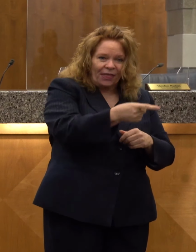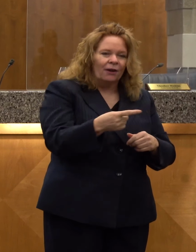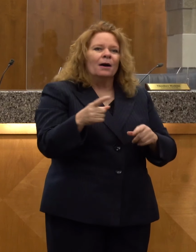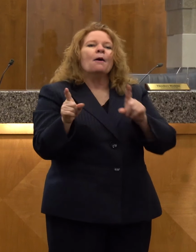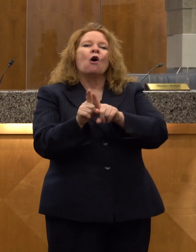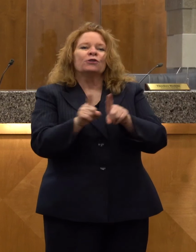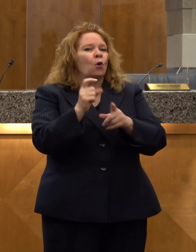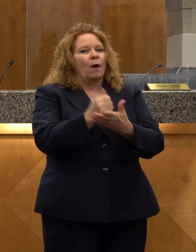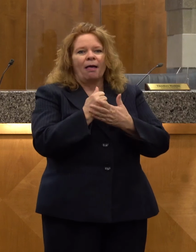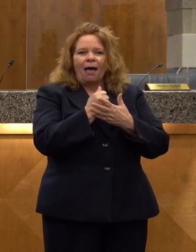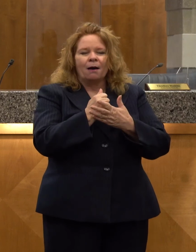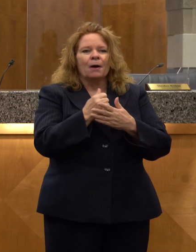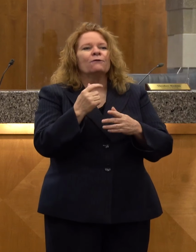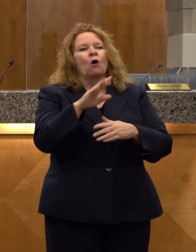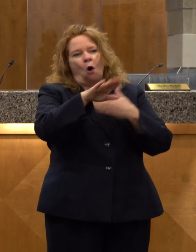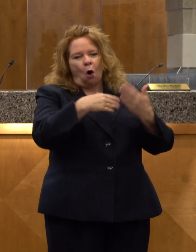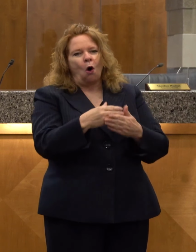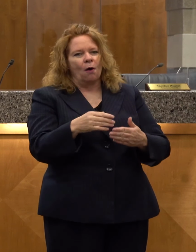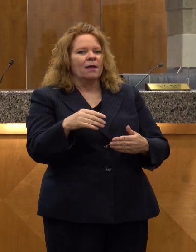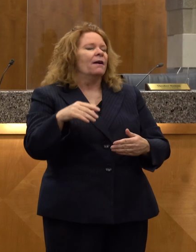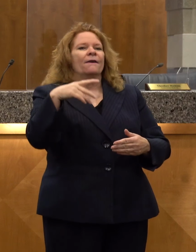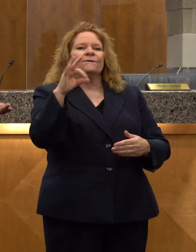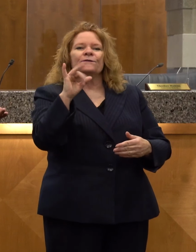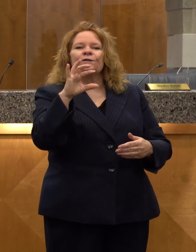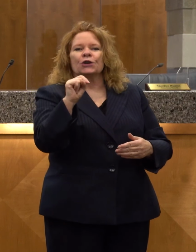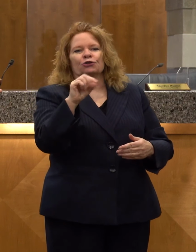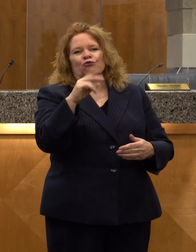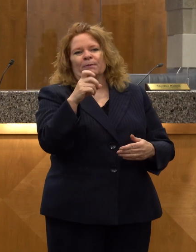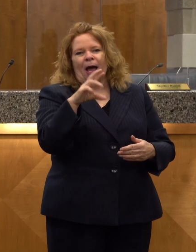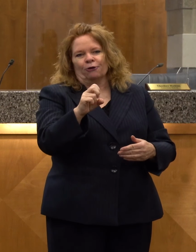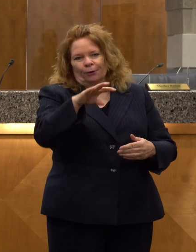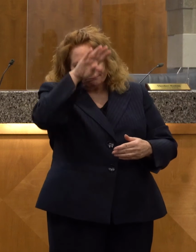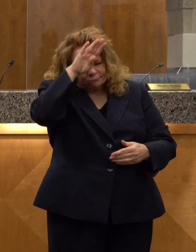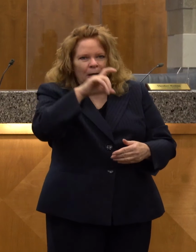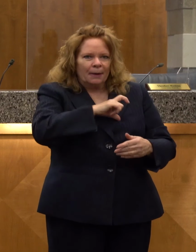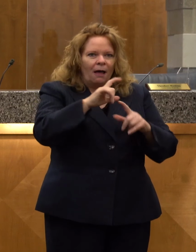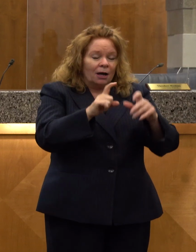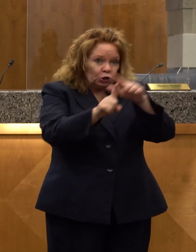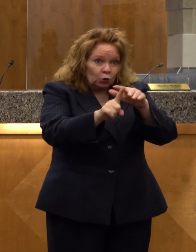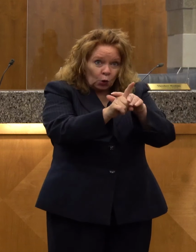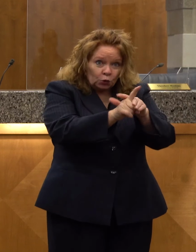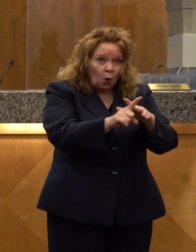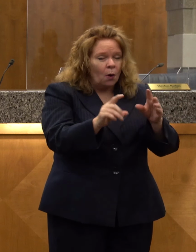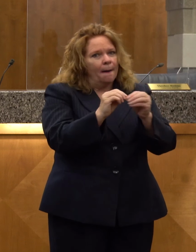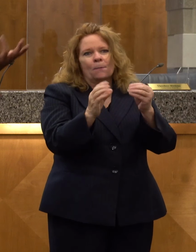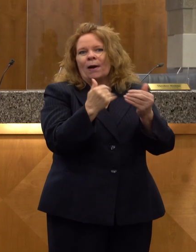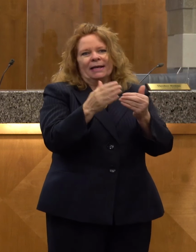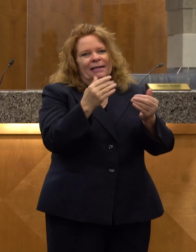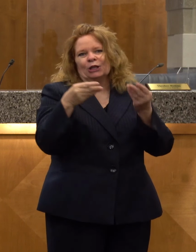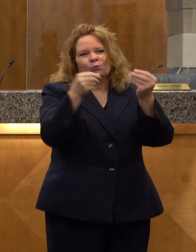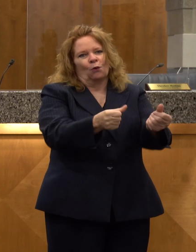have the first responder responding to a fire or police problem or anything, crime or anything like that,